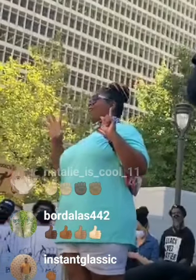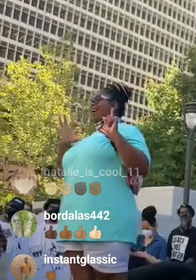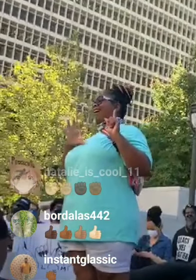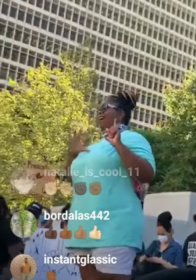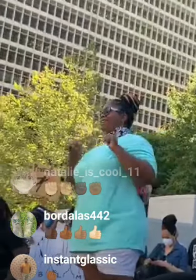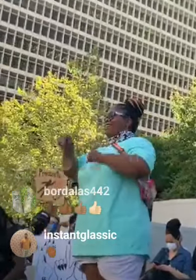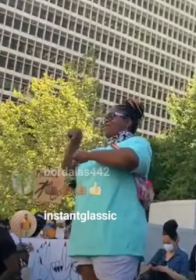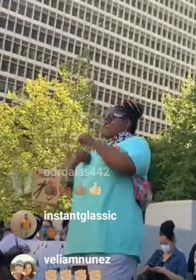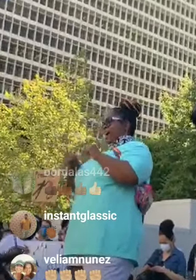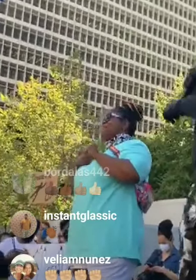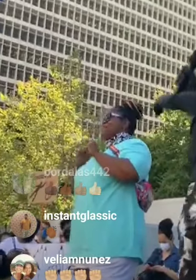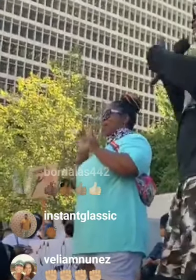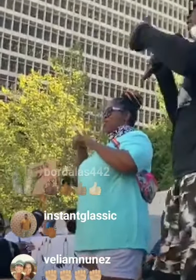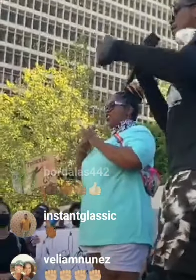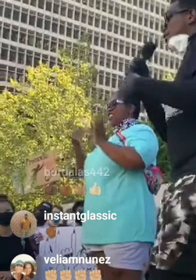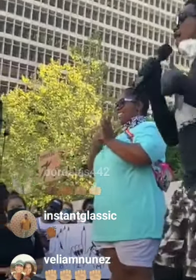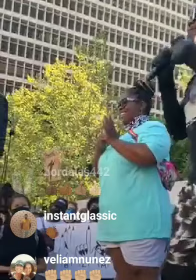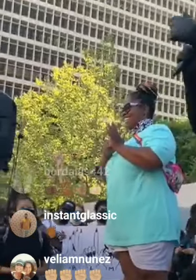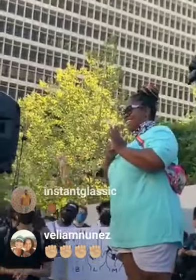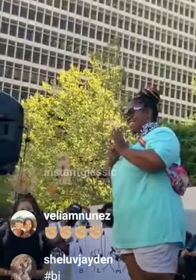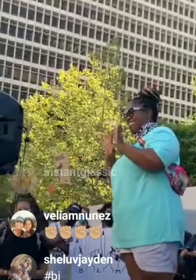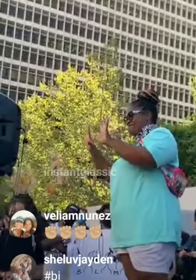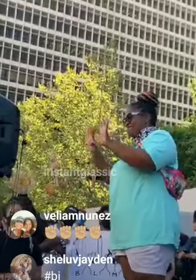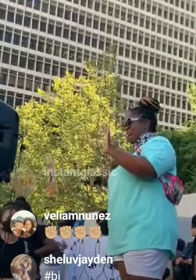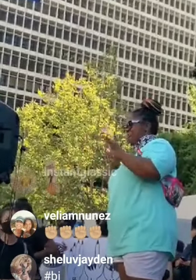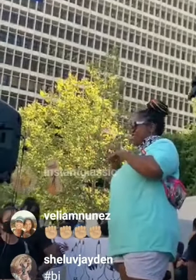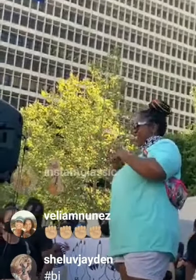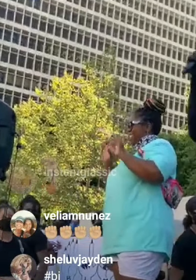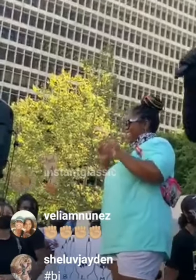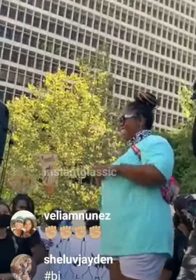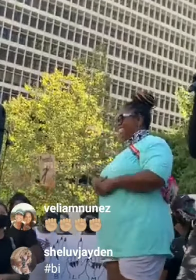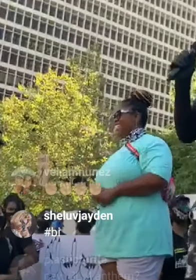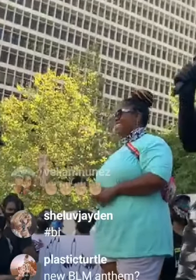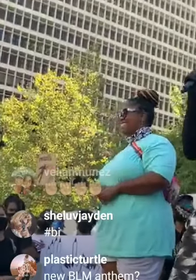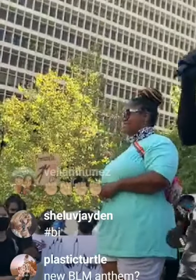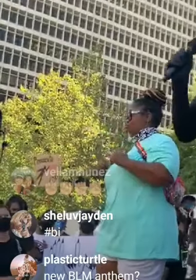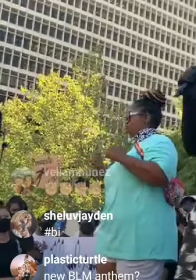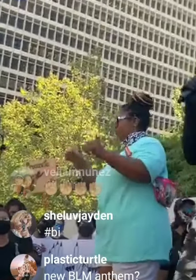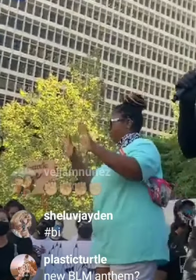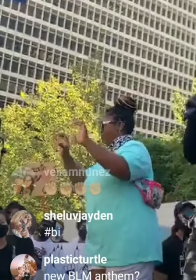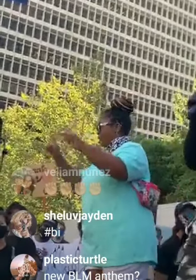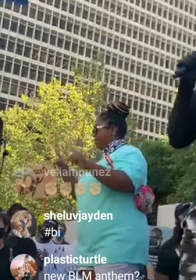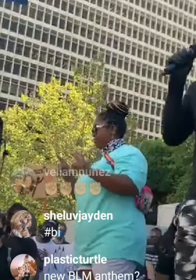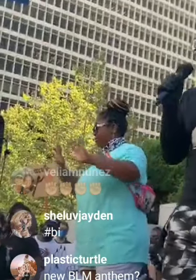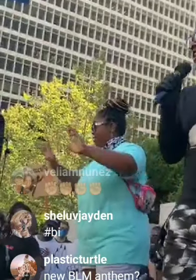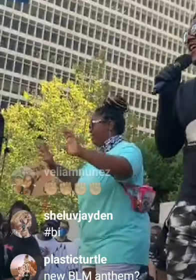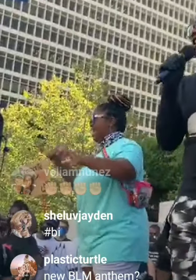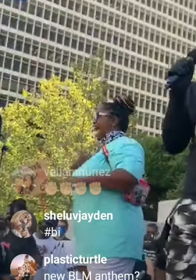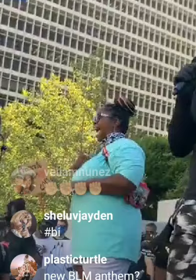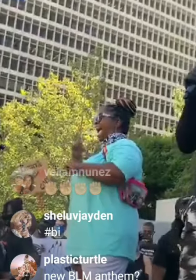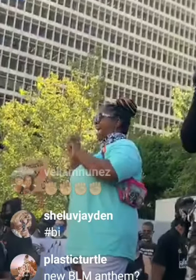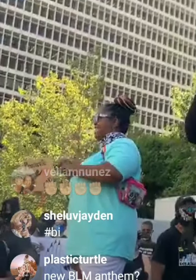Let's start that again. Okay, I'm gonna start you guys in, come on. This is you. I can